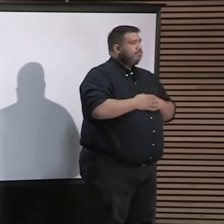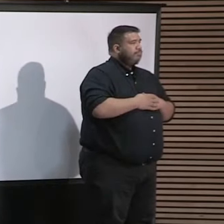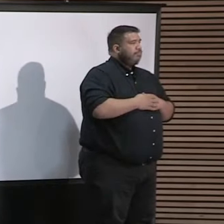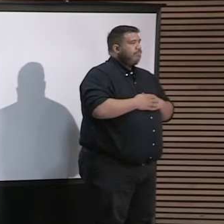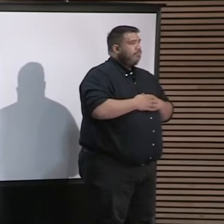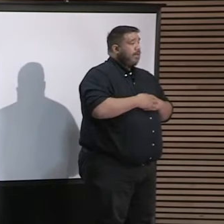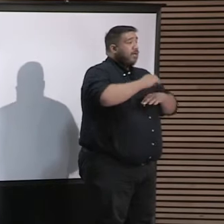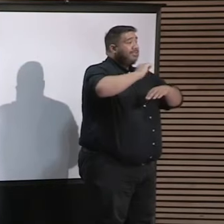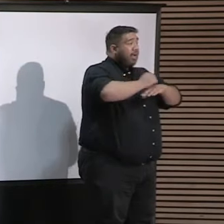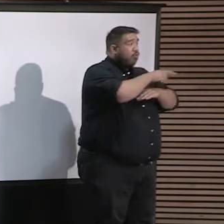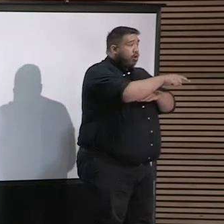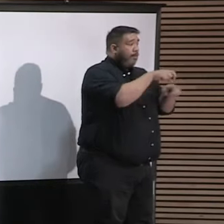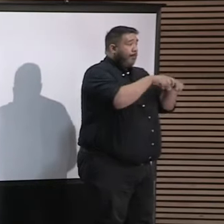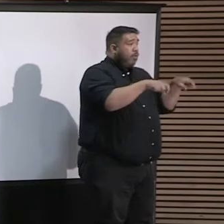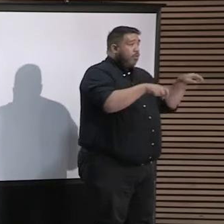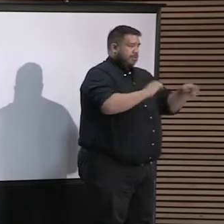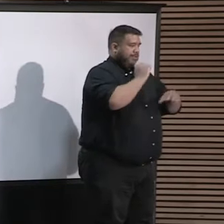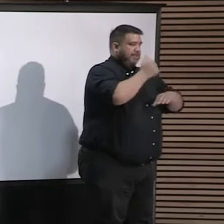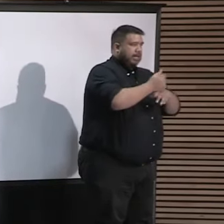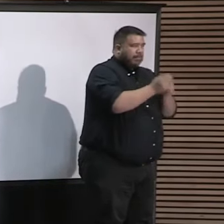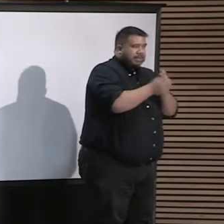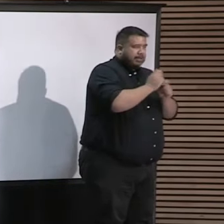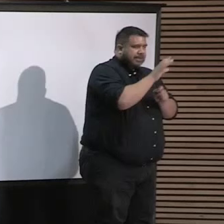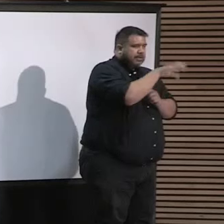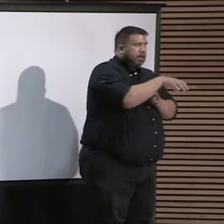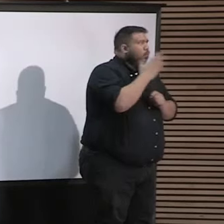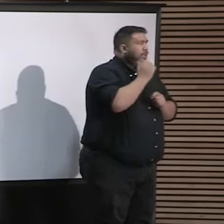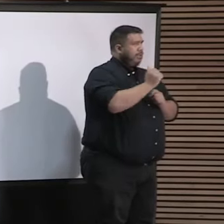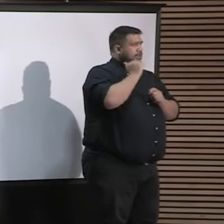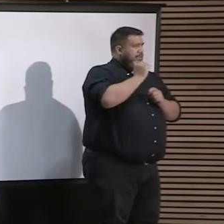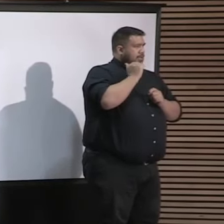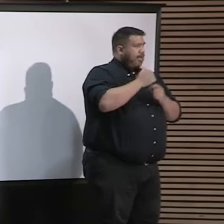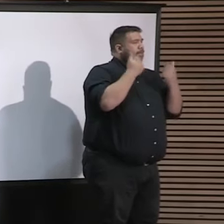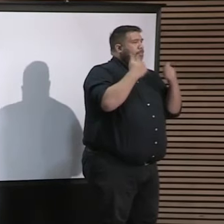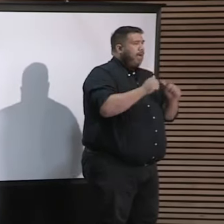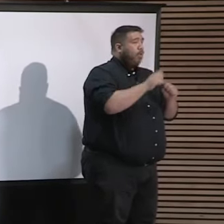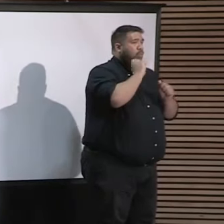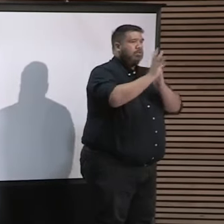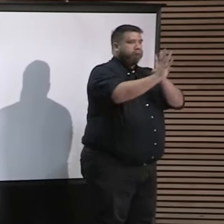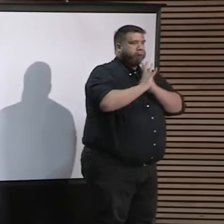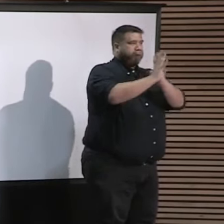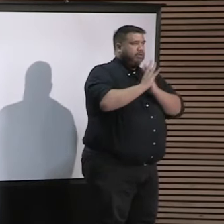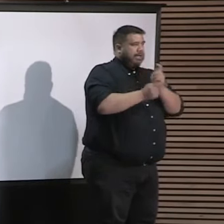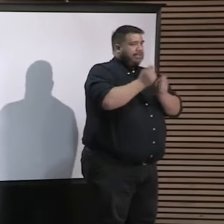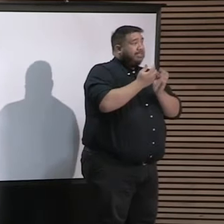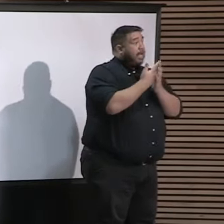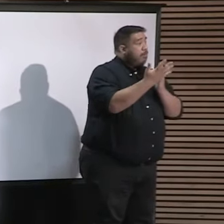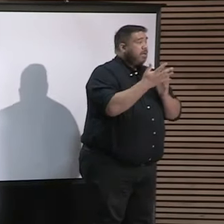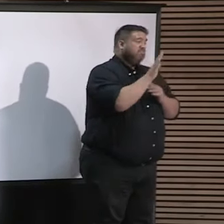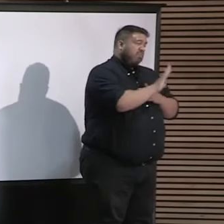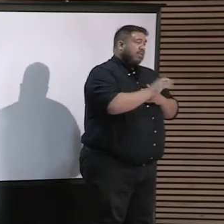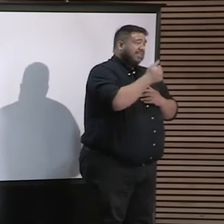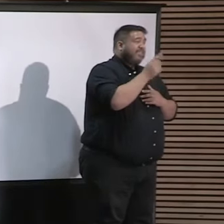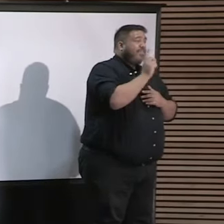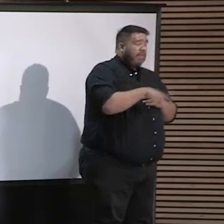a dedicated swabbing site was established by midday yesterday to begin testing around 6,000 potential workers at